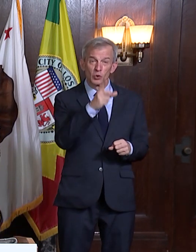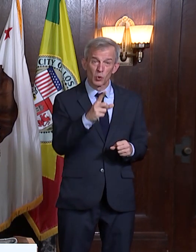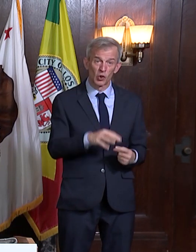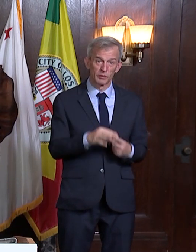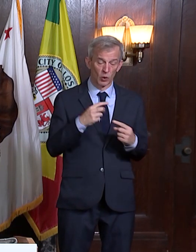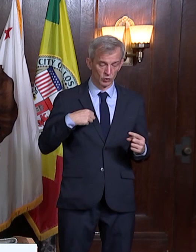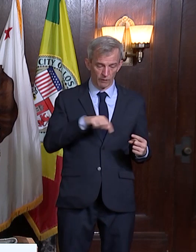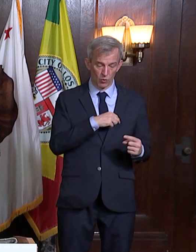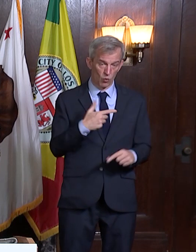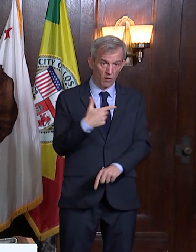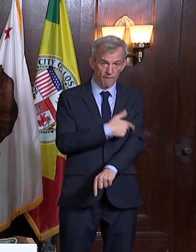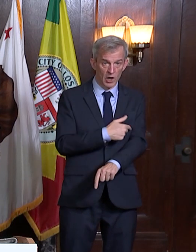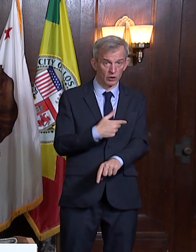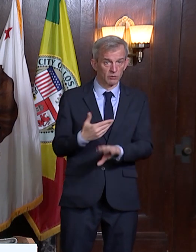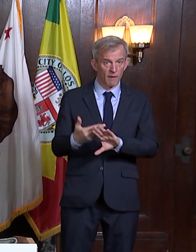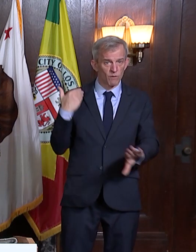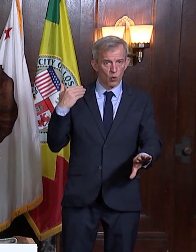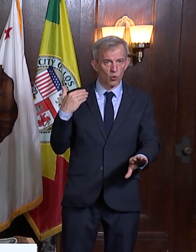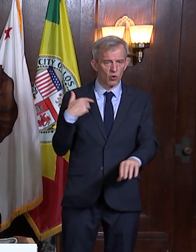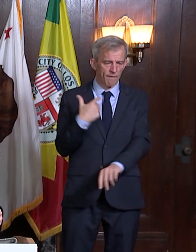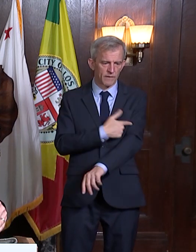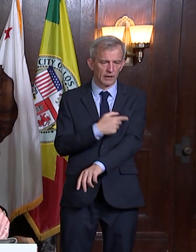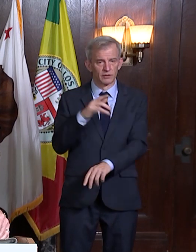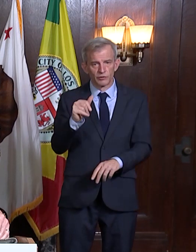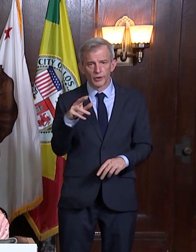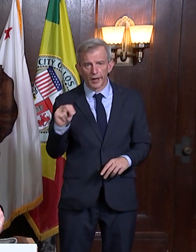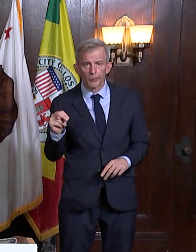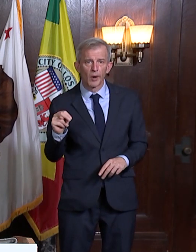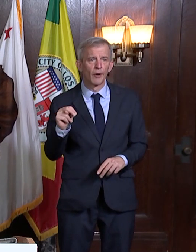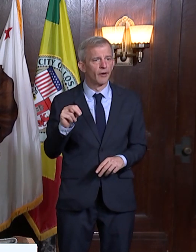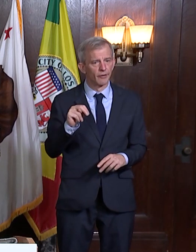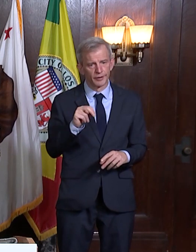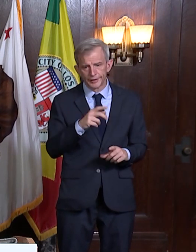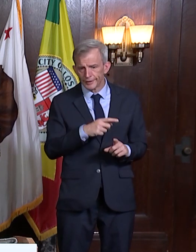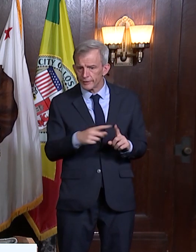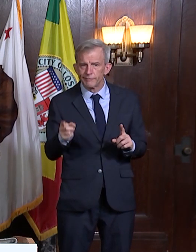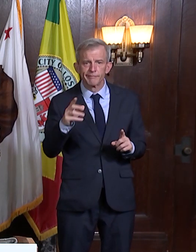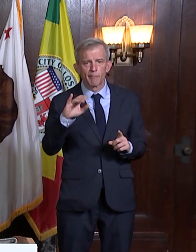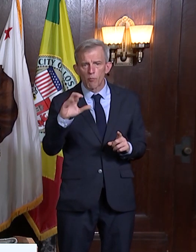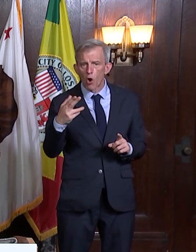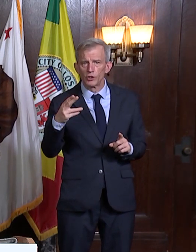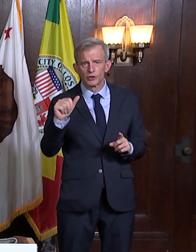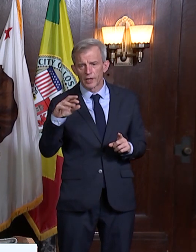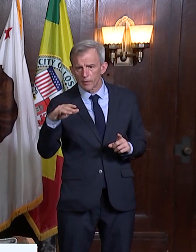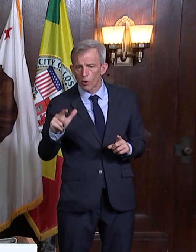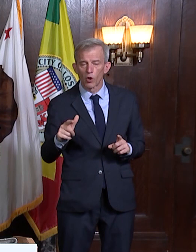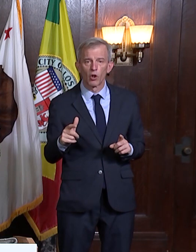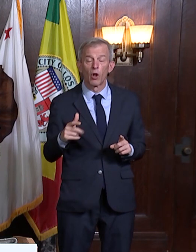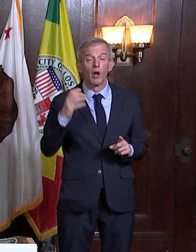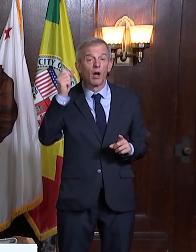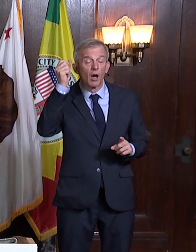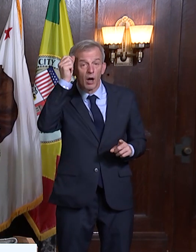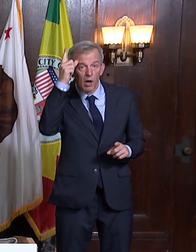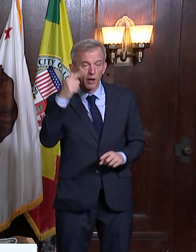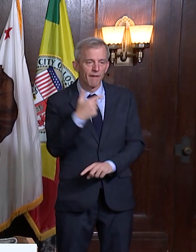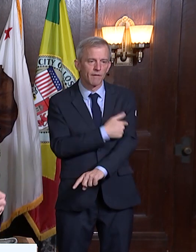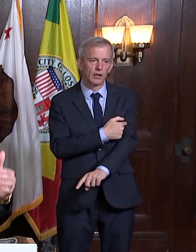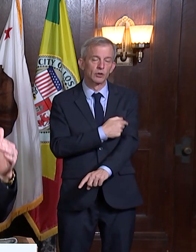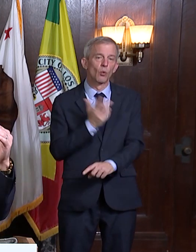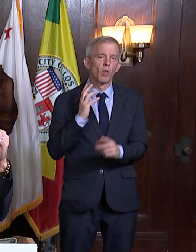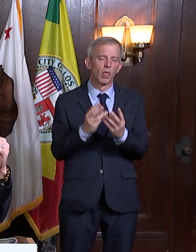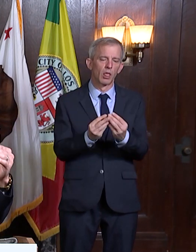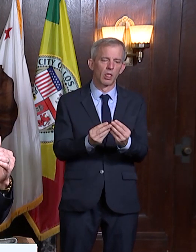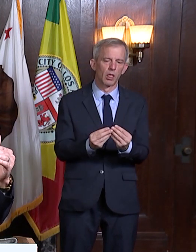vaccinated earlier in the year, like myself in January, have the protections, because all of the vaccines wear off over time. Their